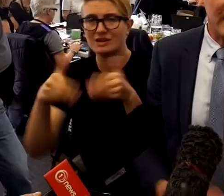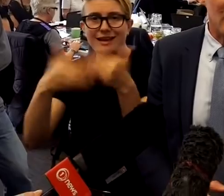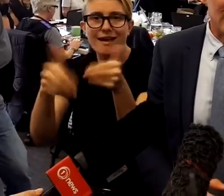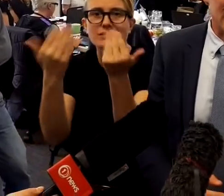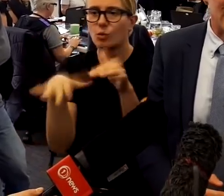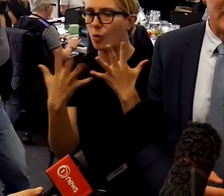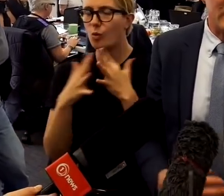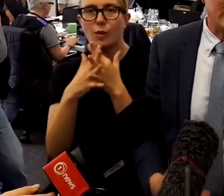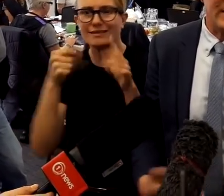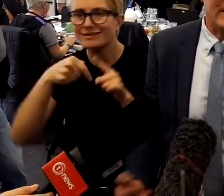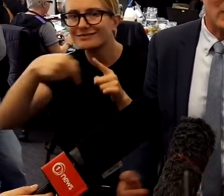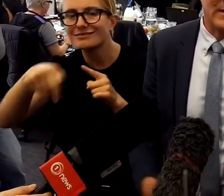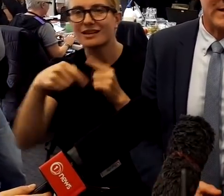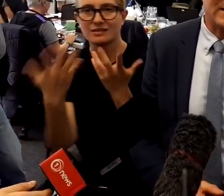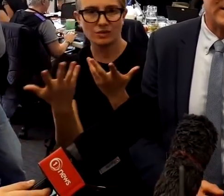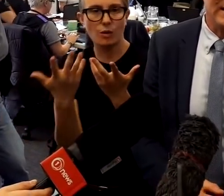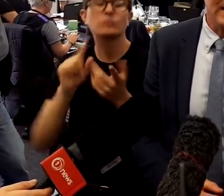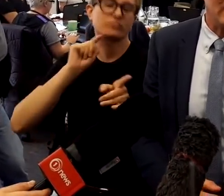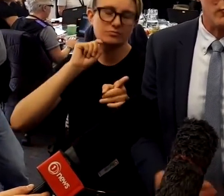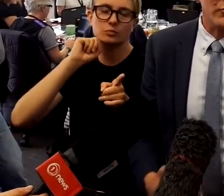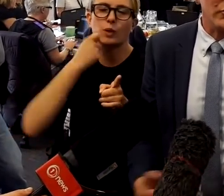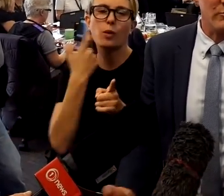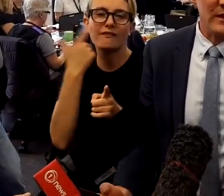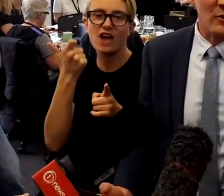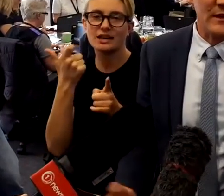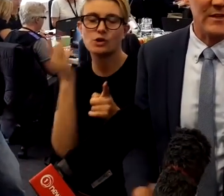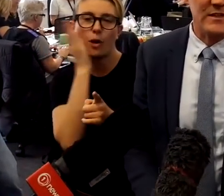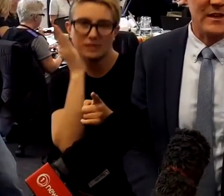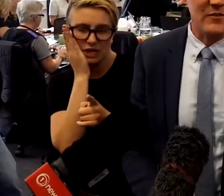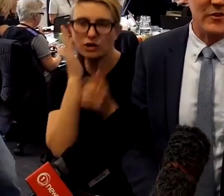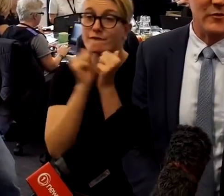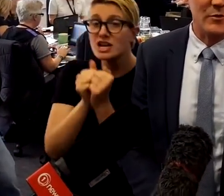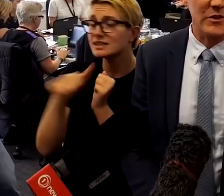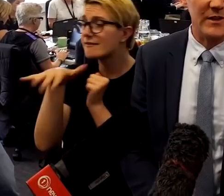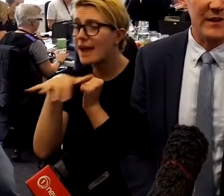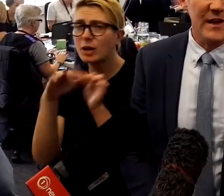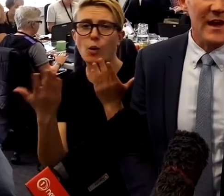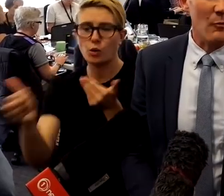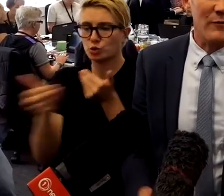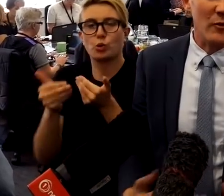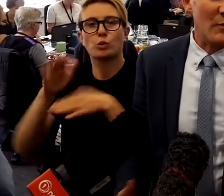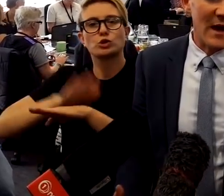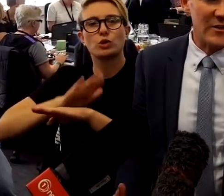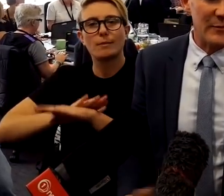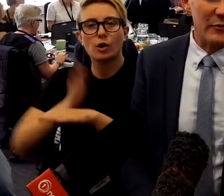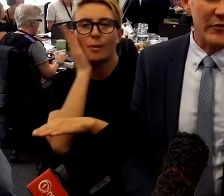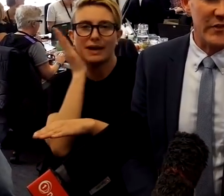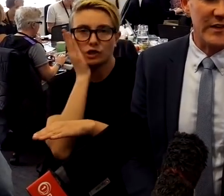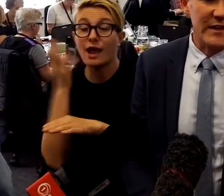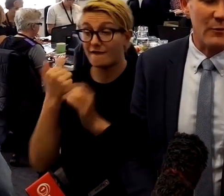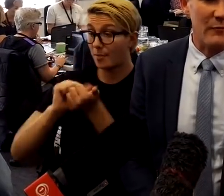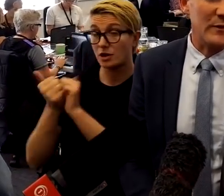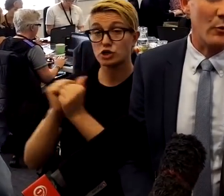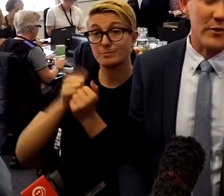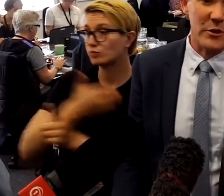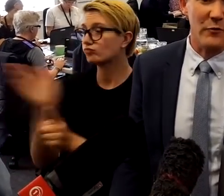friends and family, finding new tenancy accommodation, short-term accommodation, and various different opportunities. We've got partnerships across the